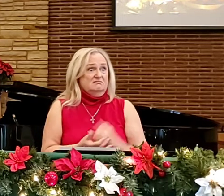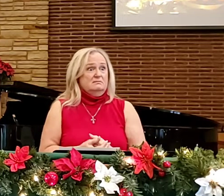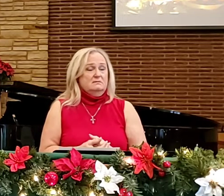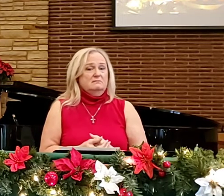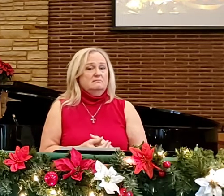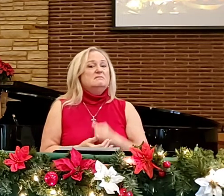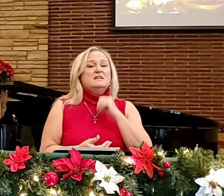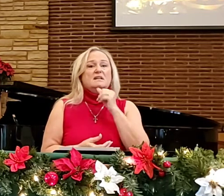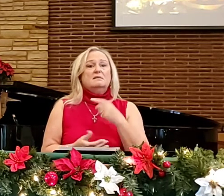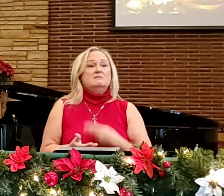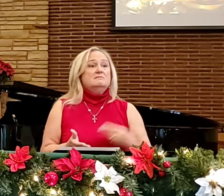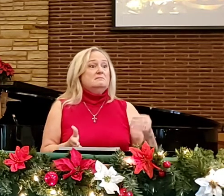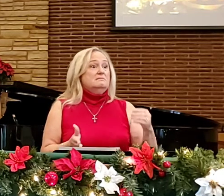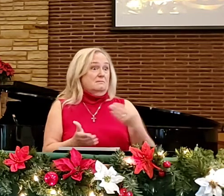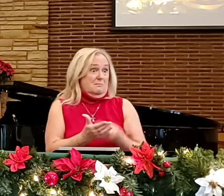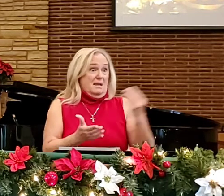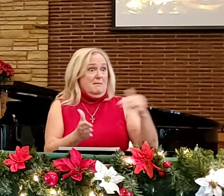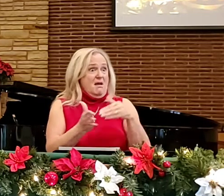And you can't repay it.